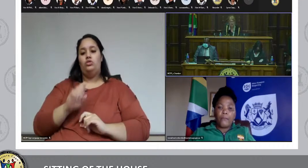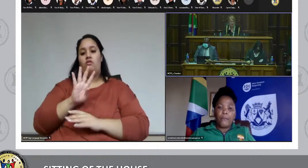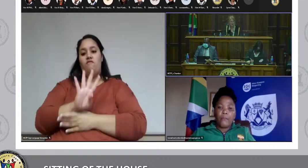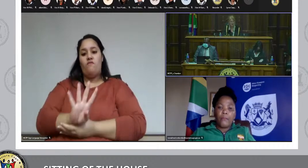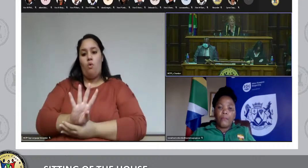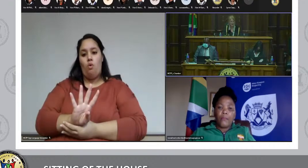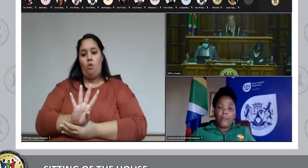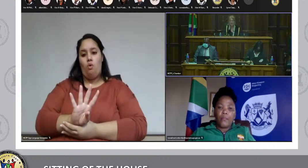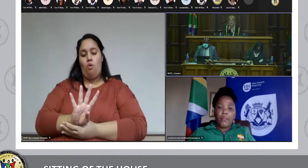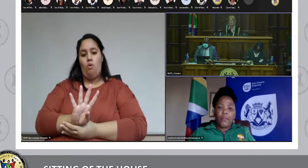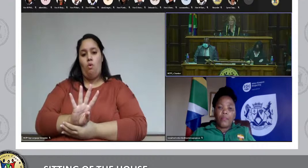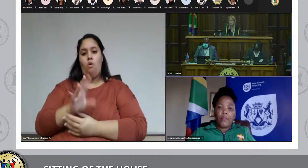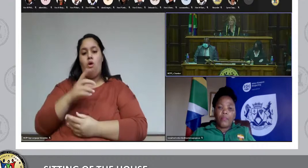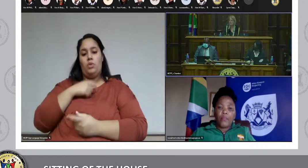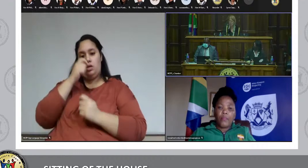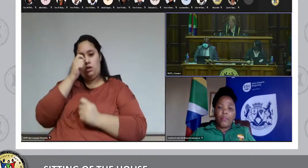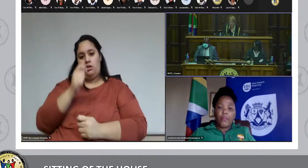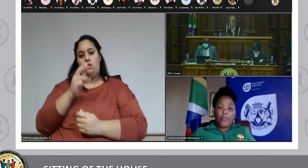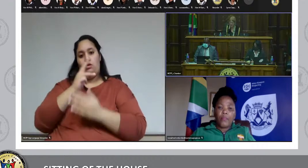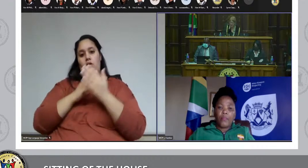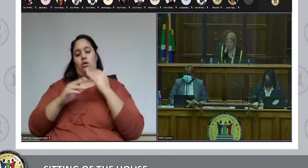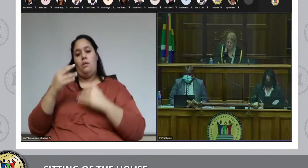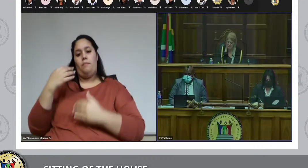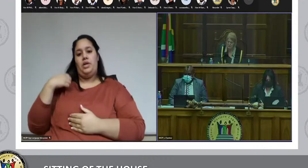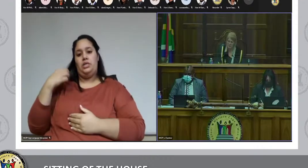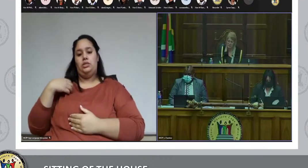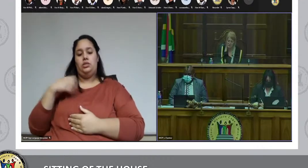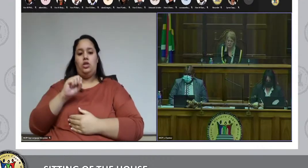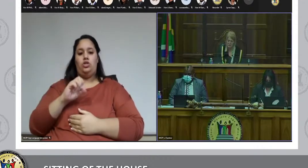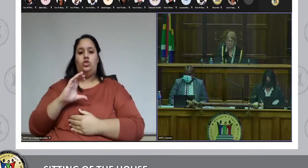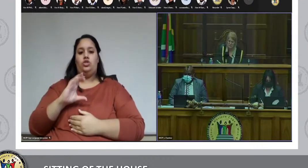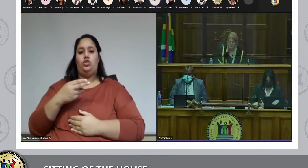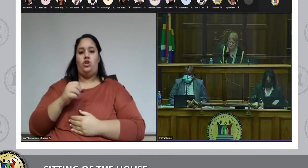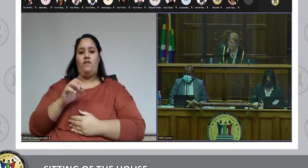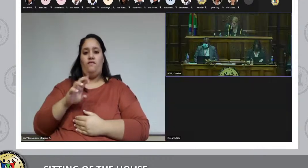4. I recognize Minister Schaefer.